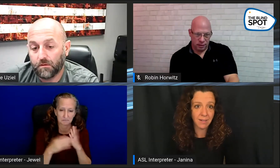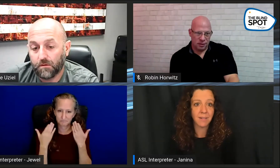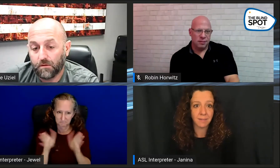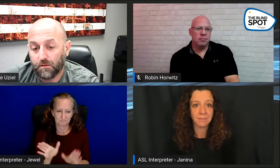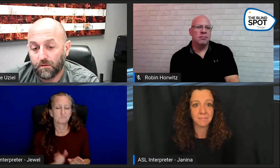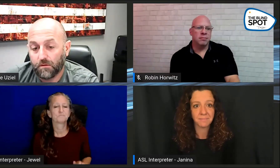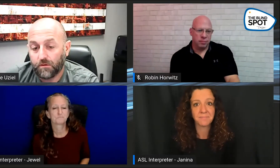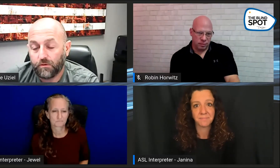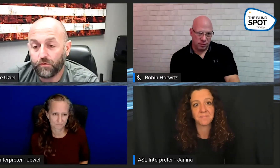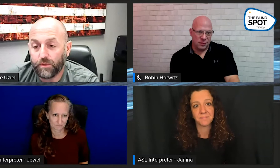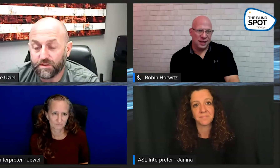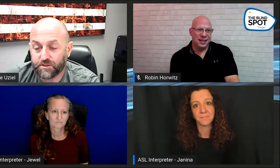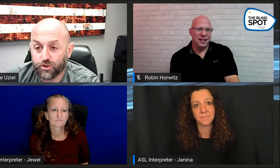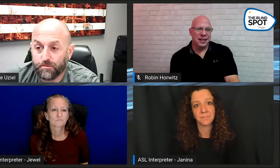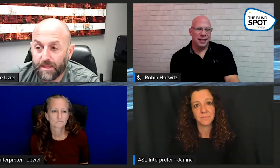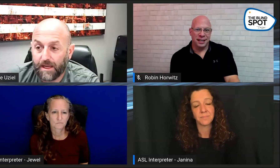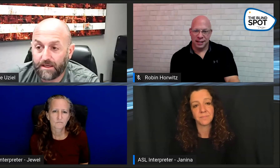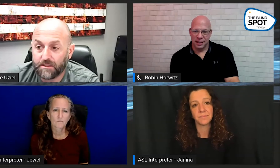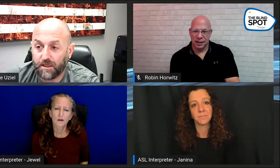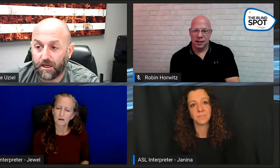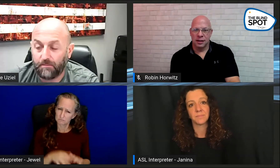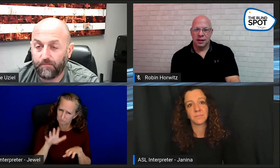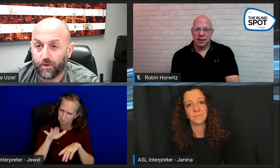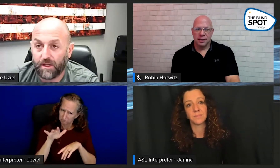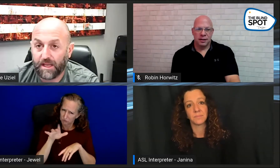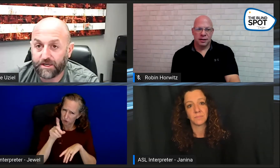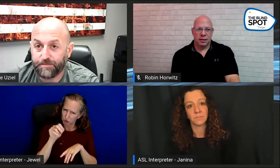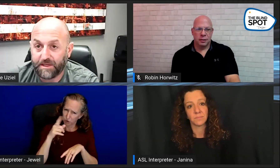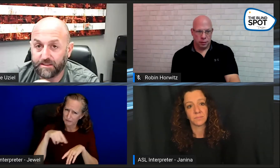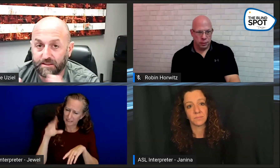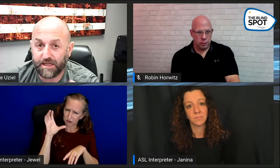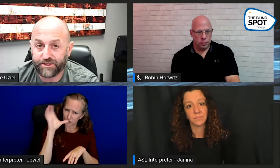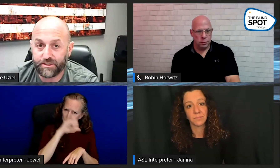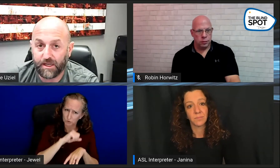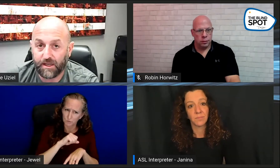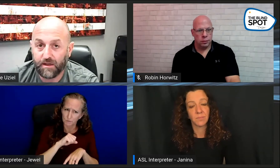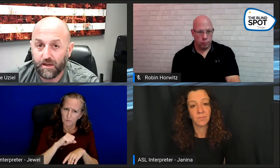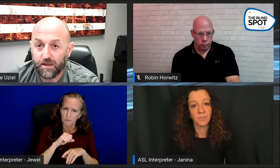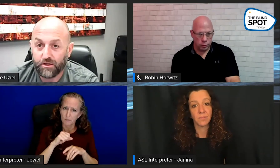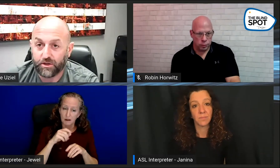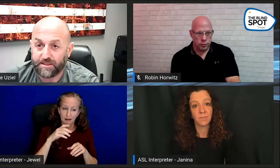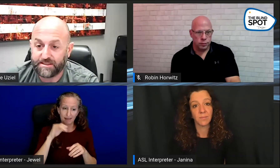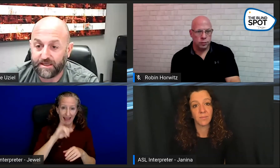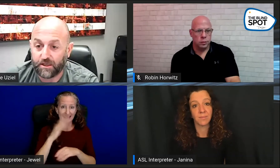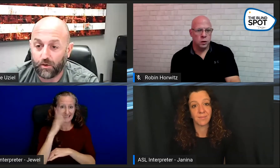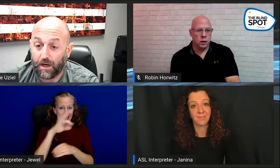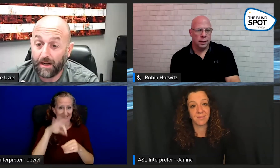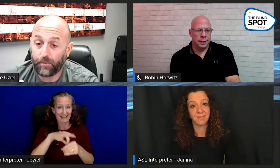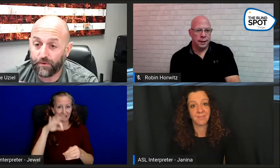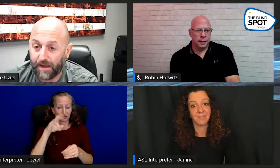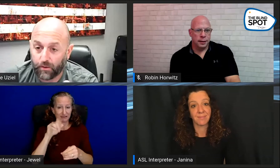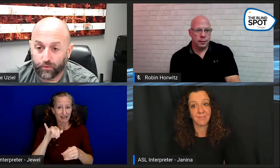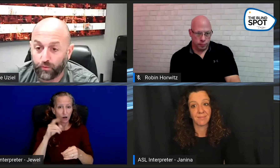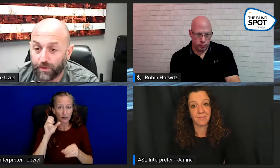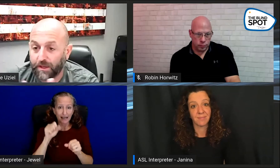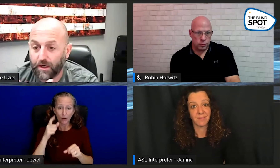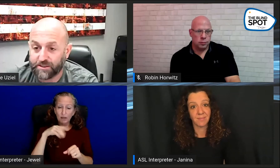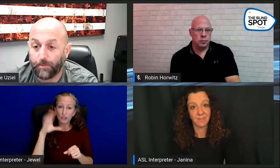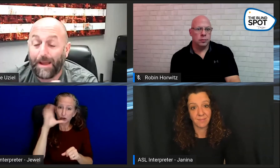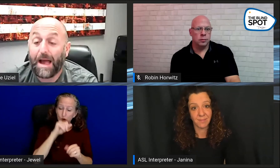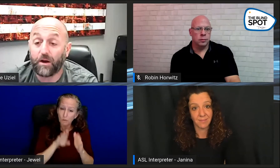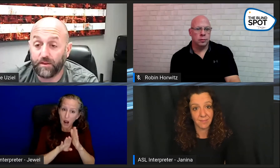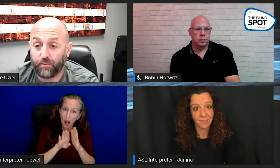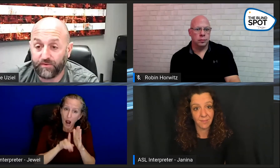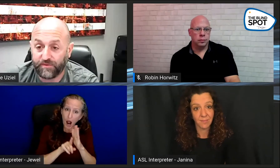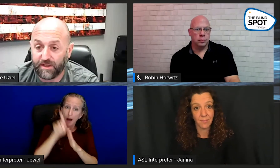that. Do we assume that because election day, you're going to see it go up or down, or is